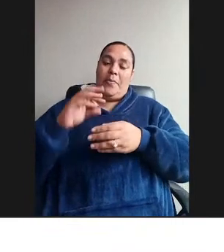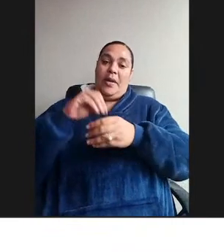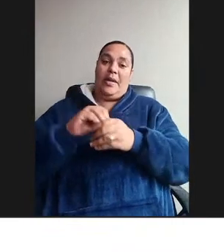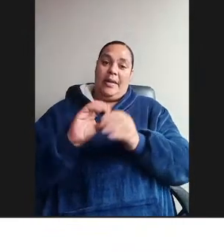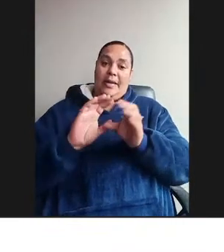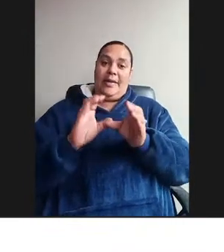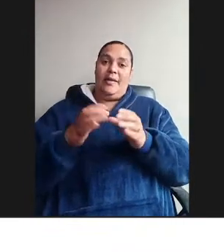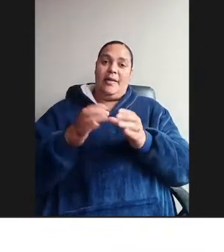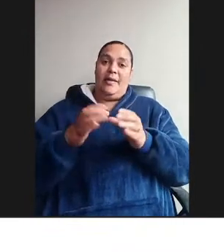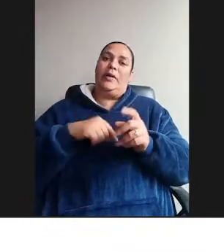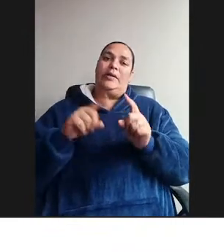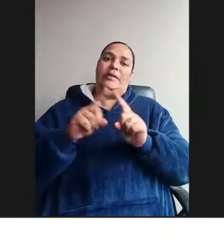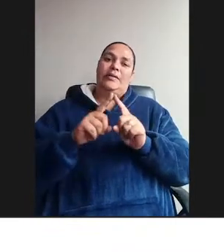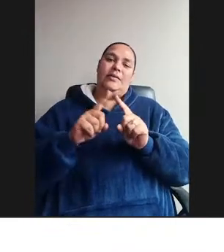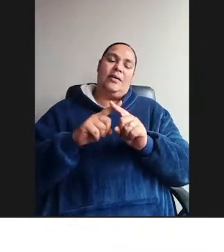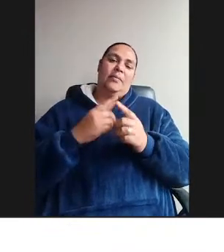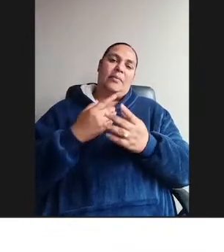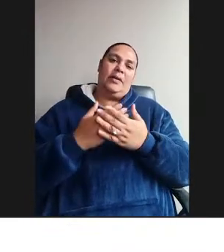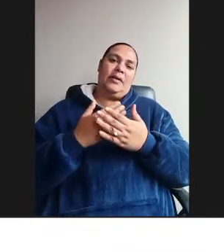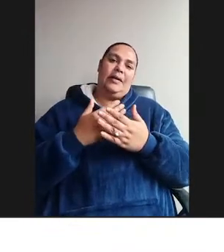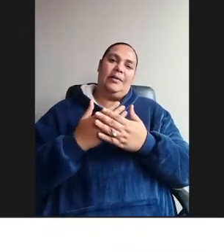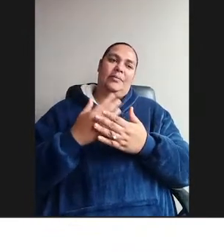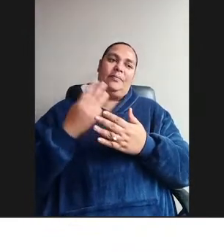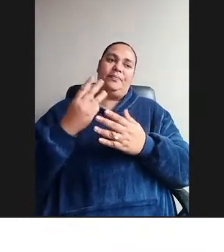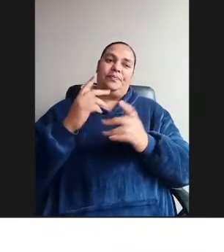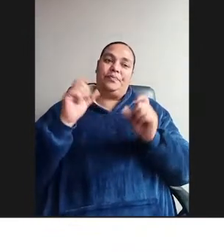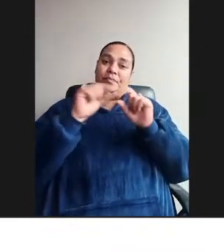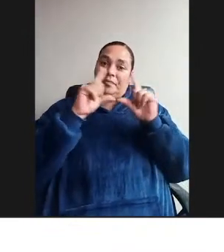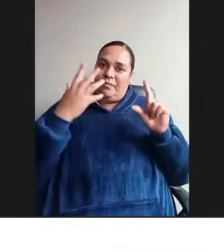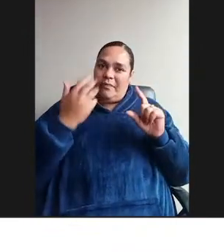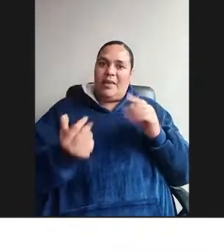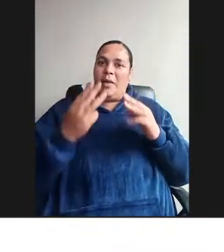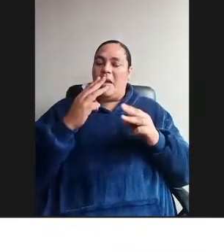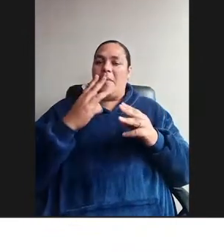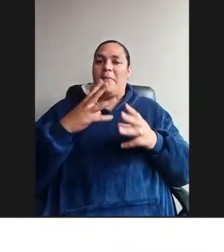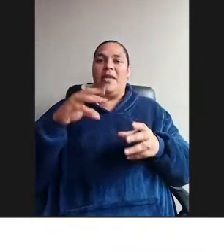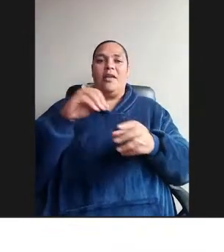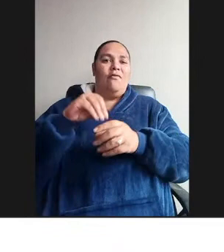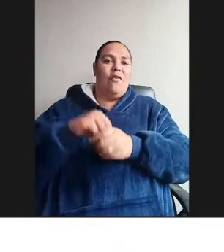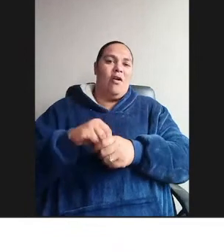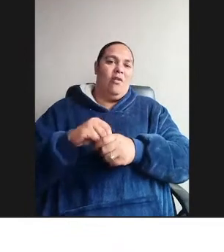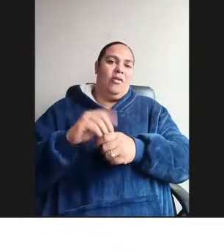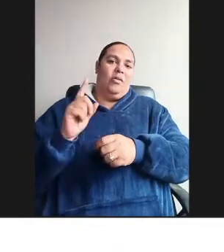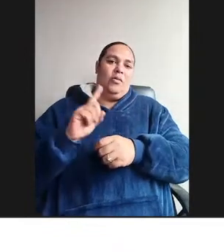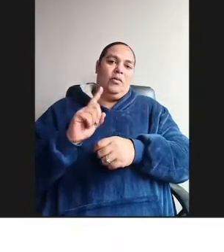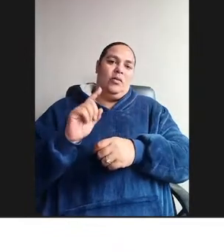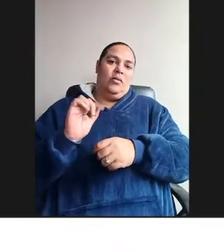also be aware and maybe be involved, or